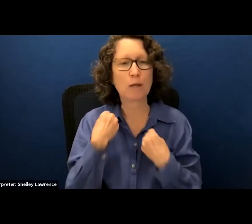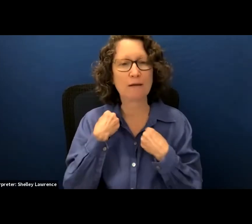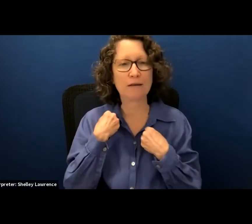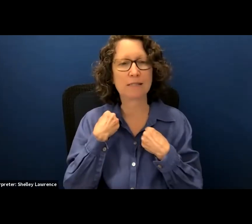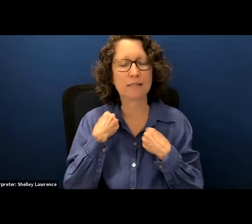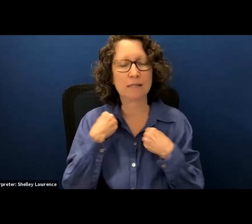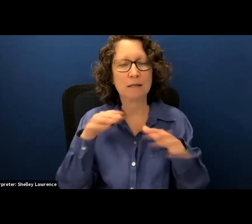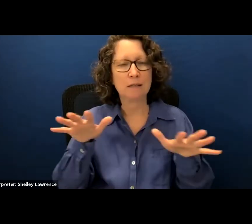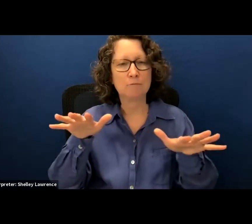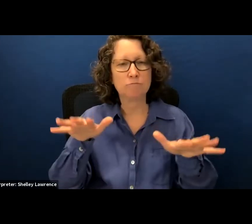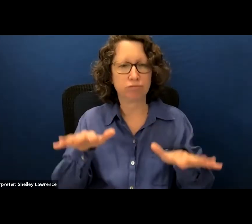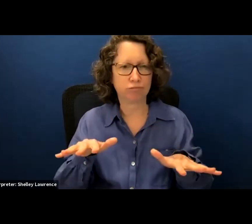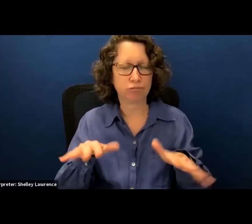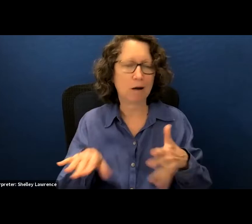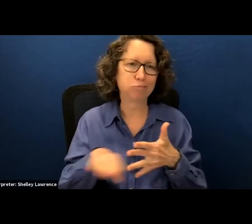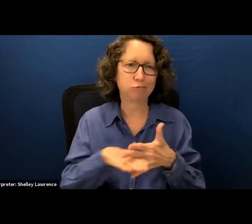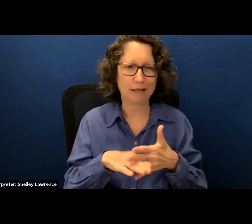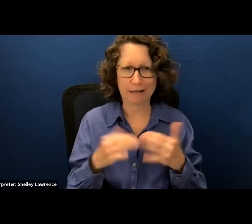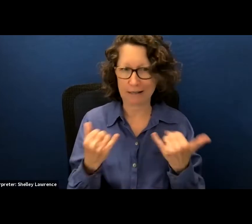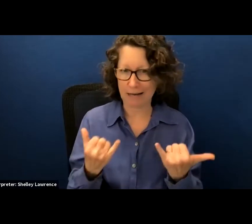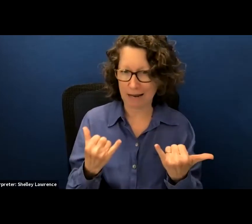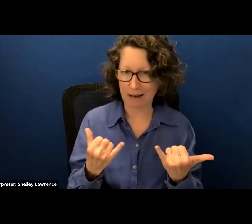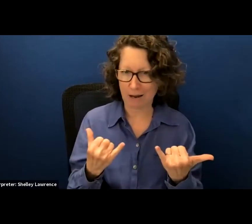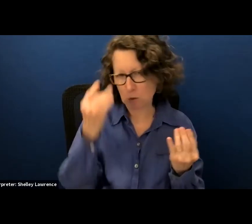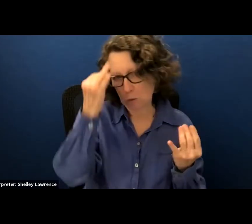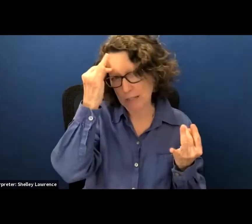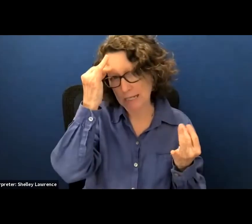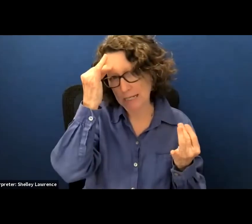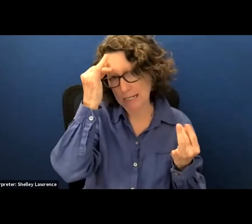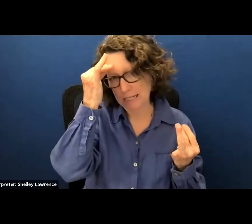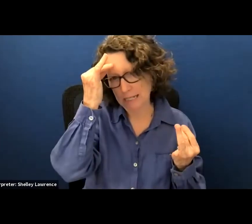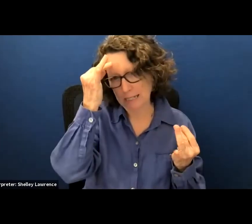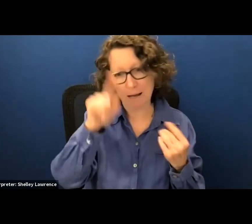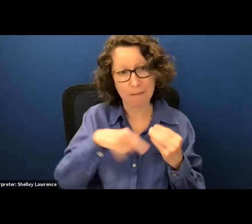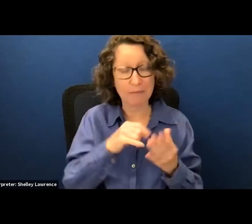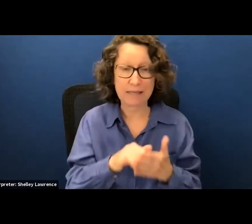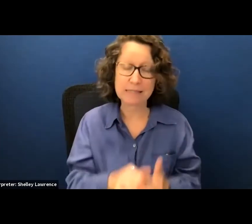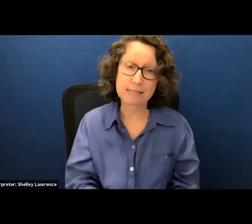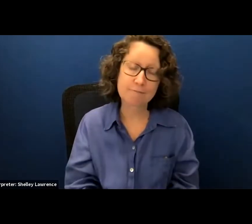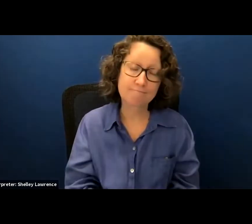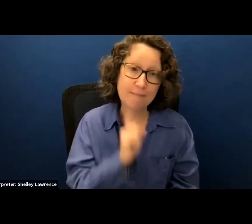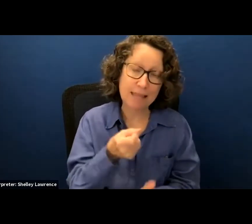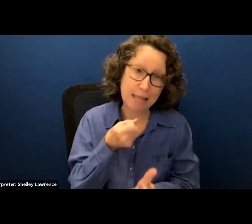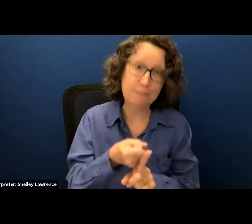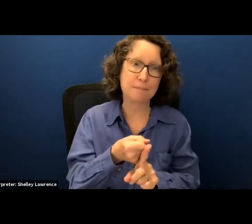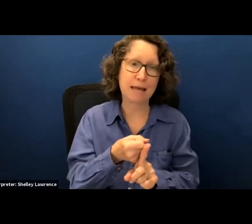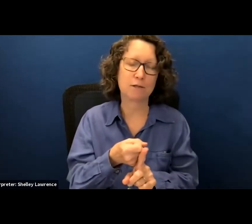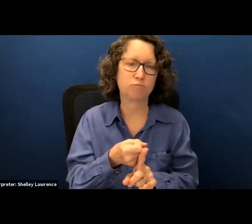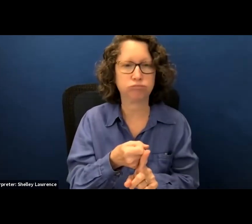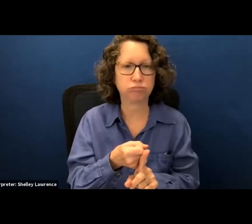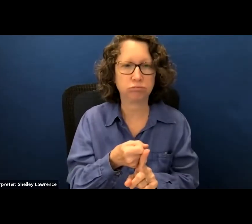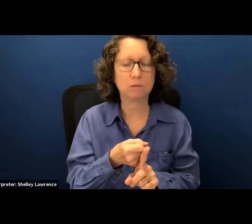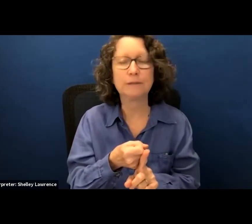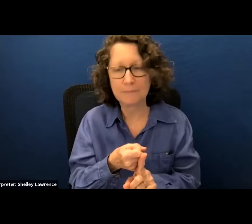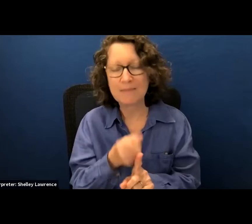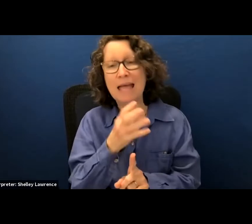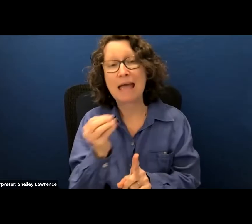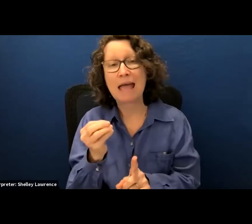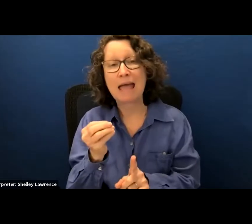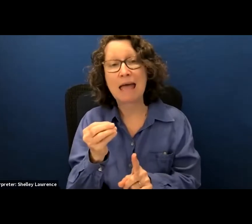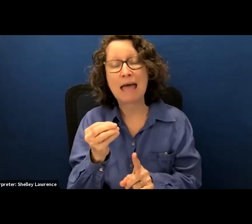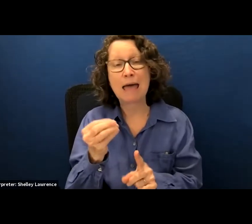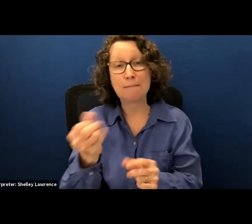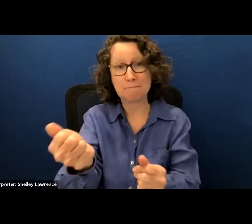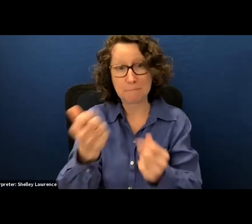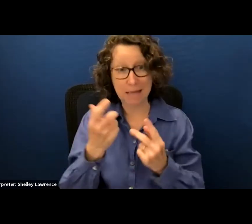chance, give us a break right now, just to think about this is just, the impact and so forth. And then we will